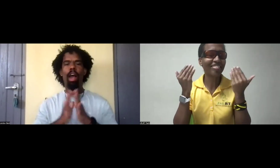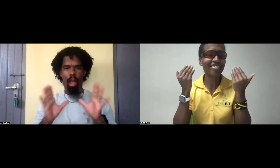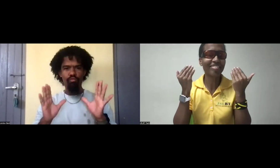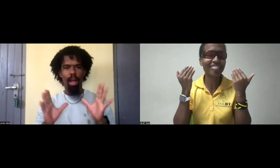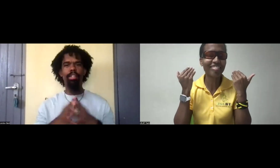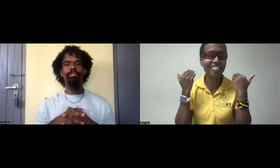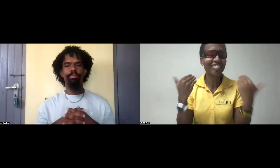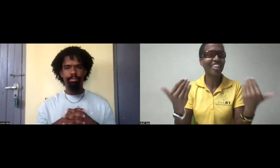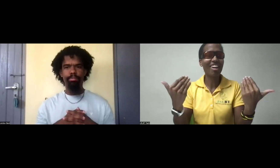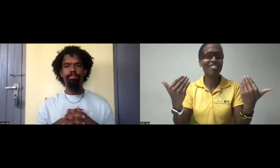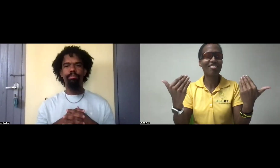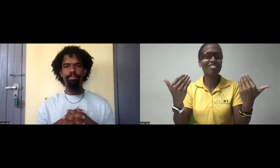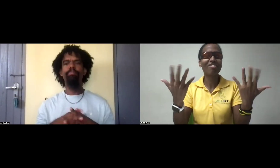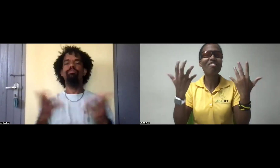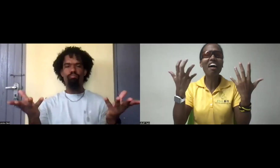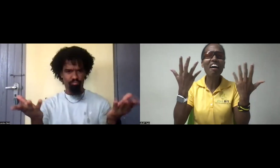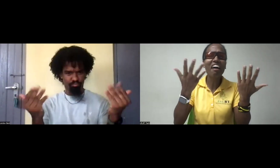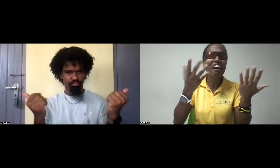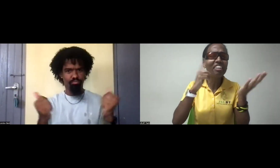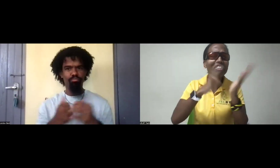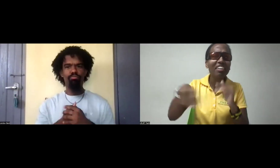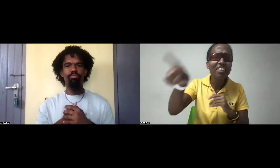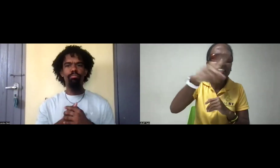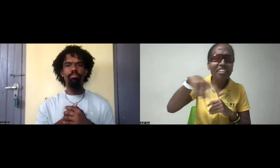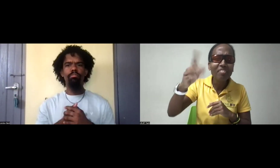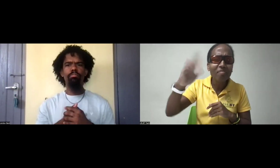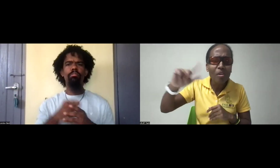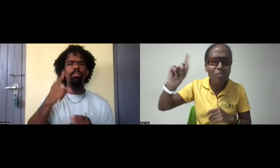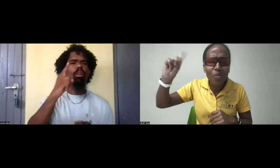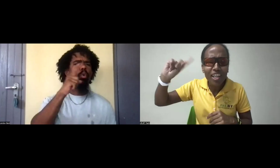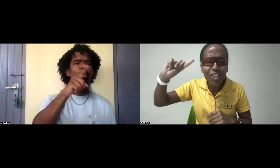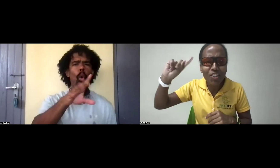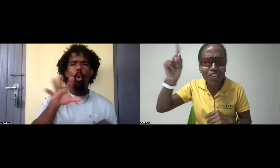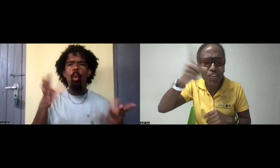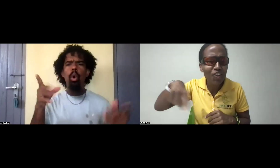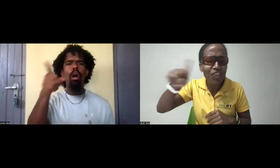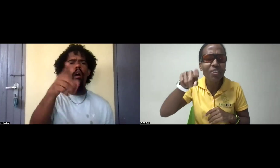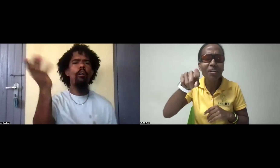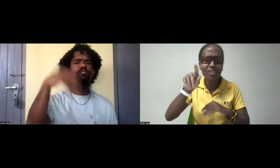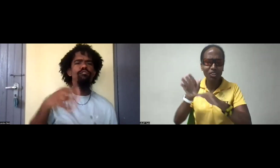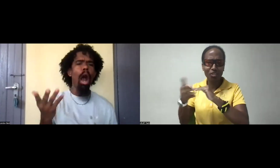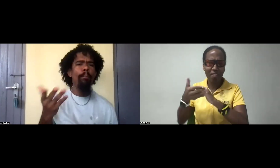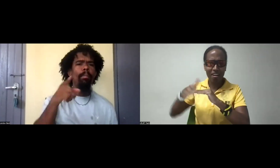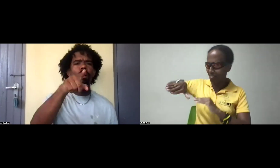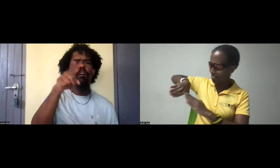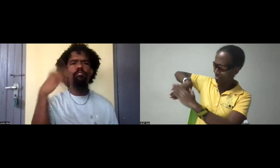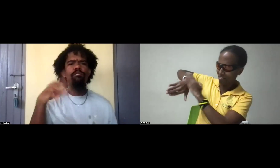Okay, all right. So we're going to now move on. And we want to check where you guys are